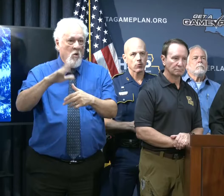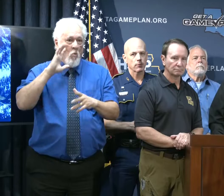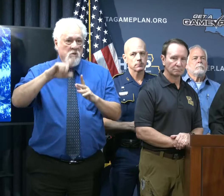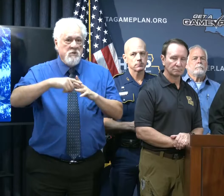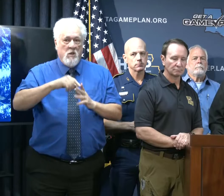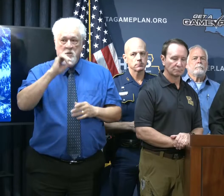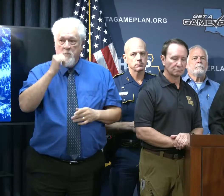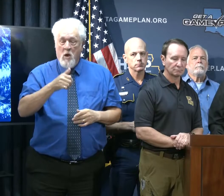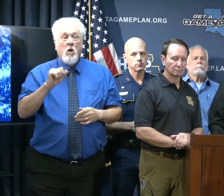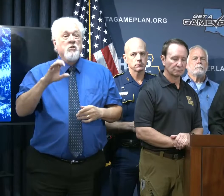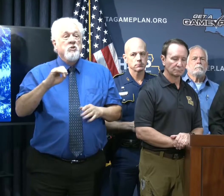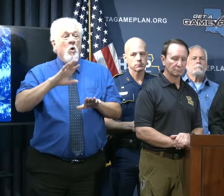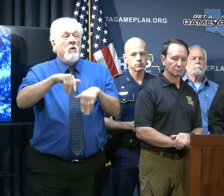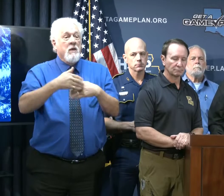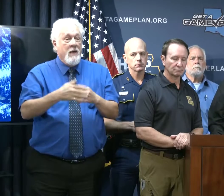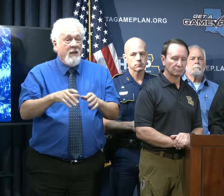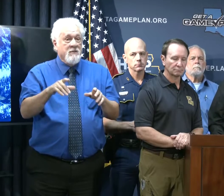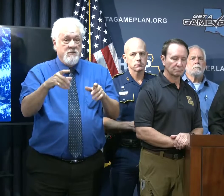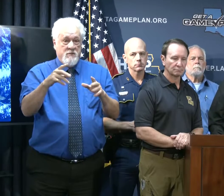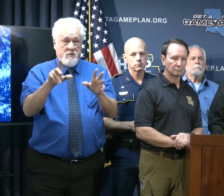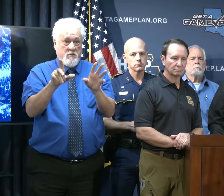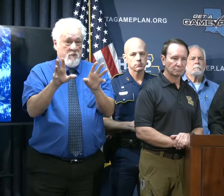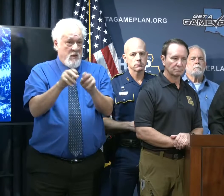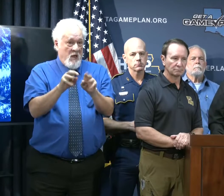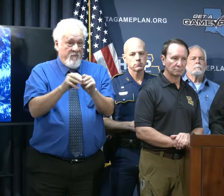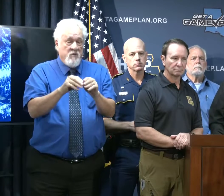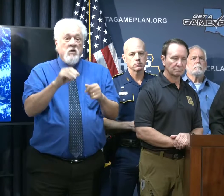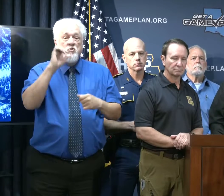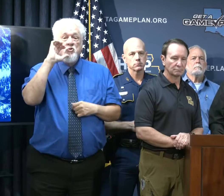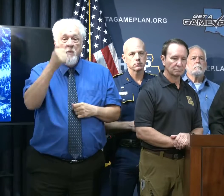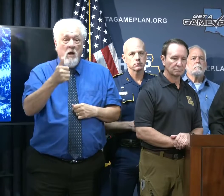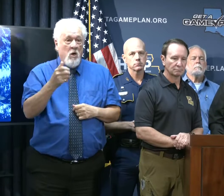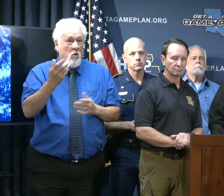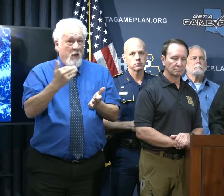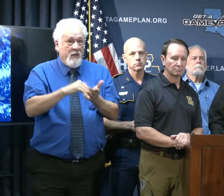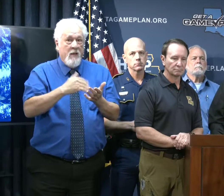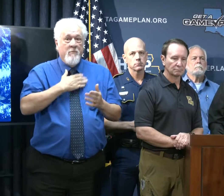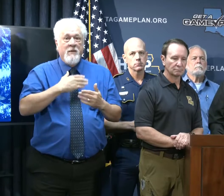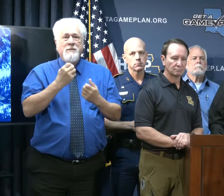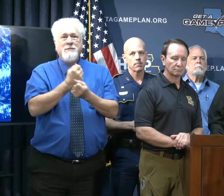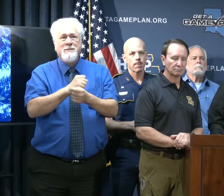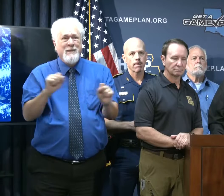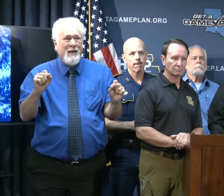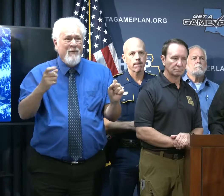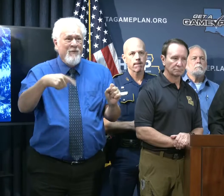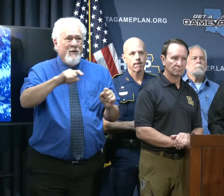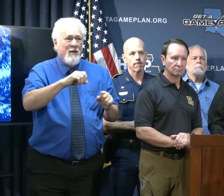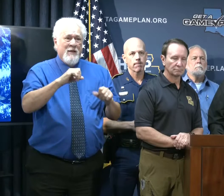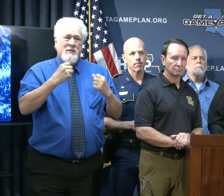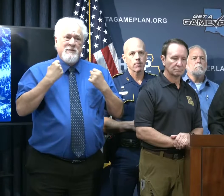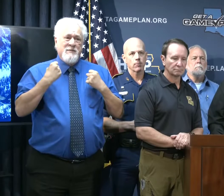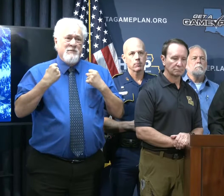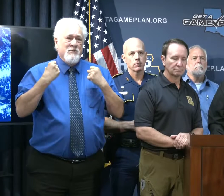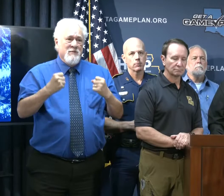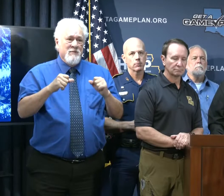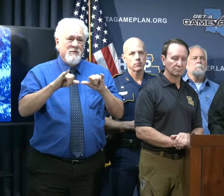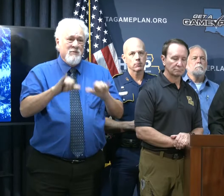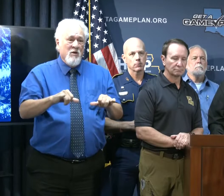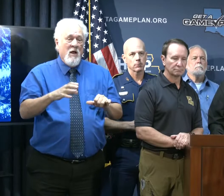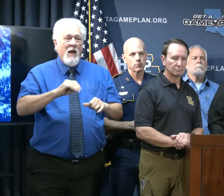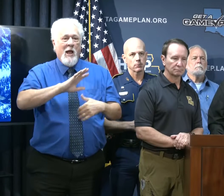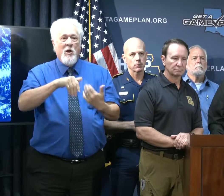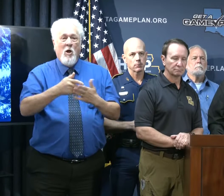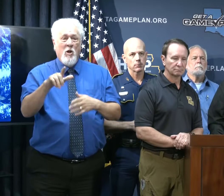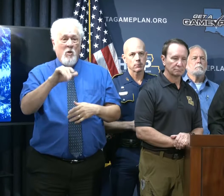tomorrow. So the next press conference, again, will be tomorrow. Again, everyone out there, please be safe, stay Louisiana strong, and all